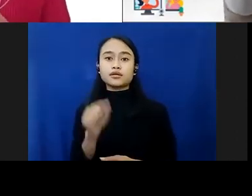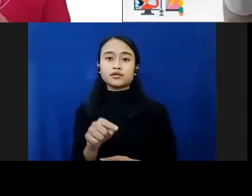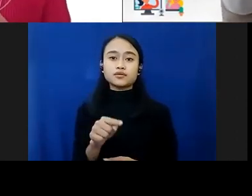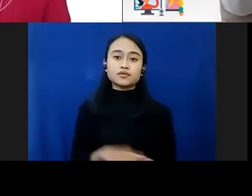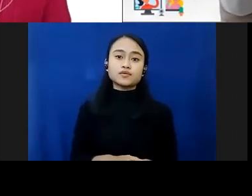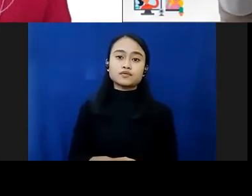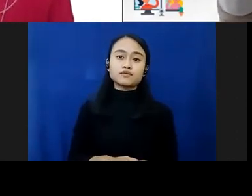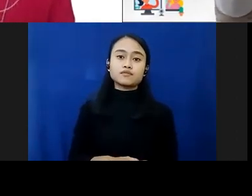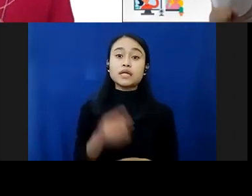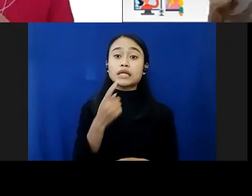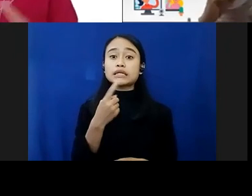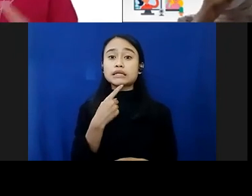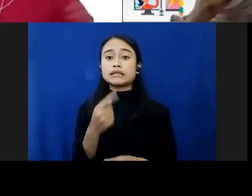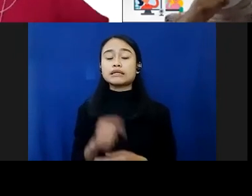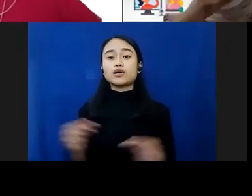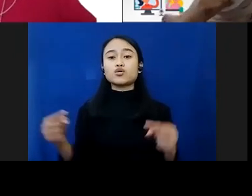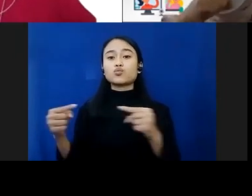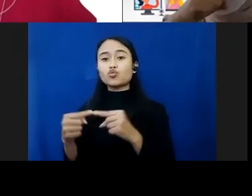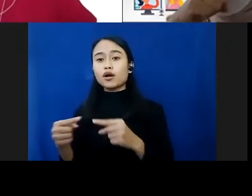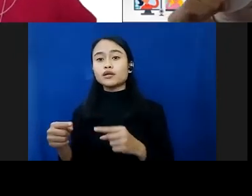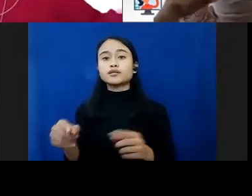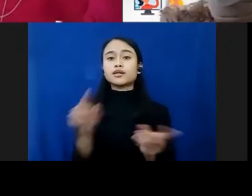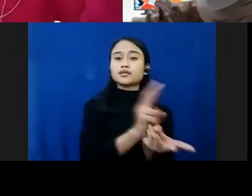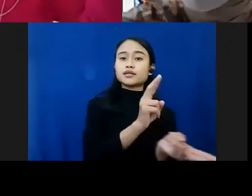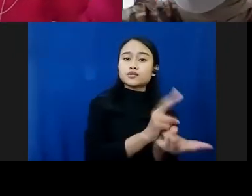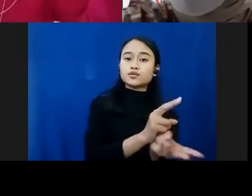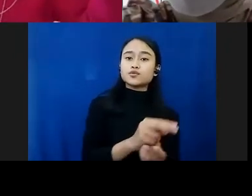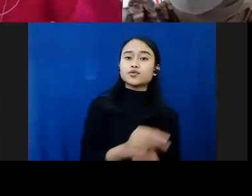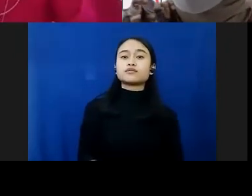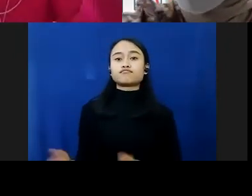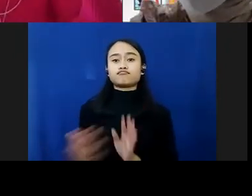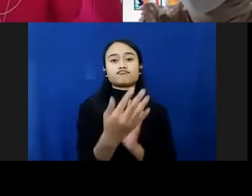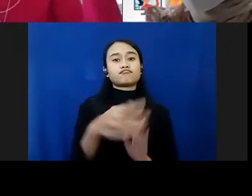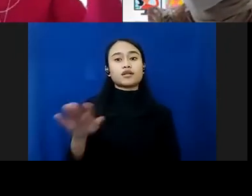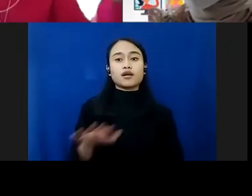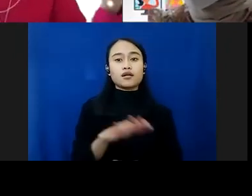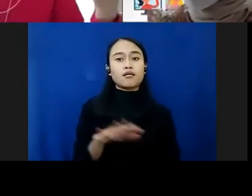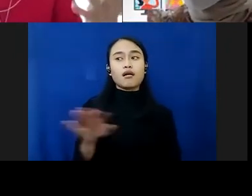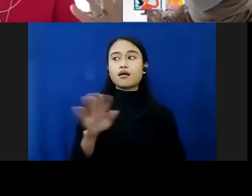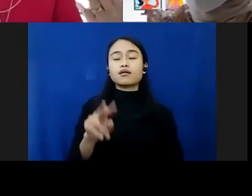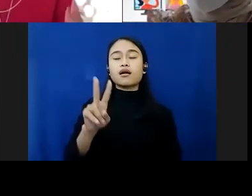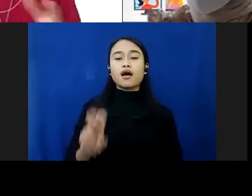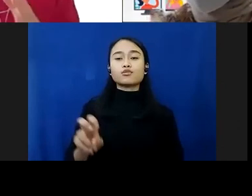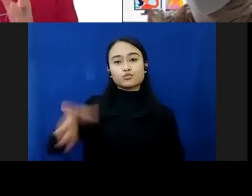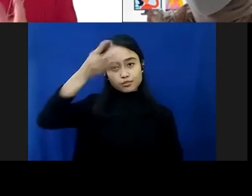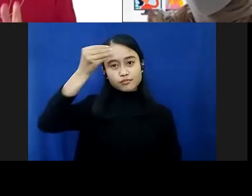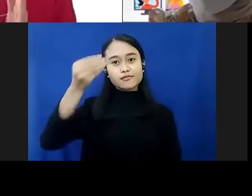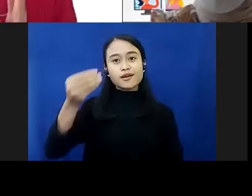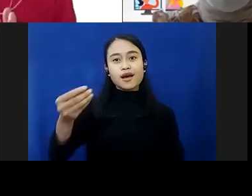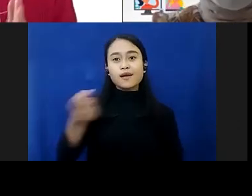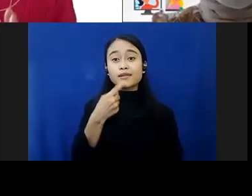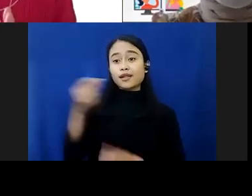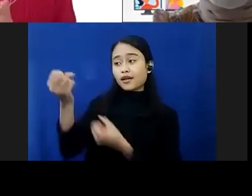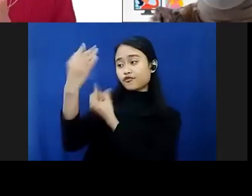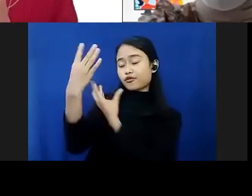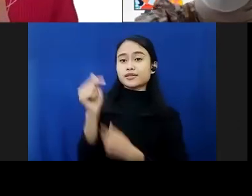sexual relations in front of children children don't know what to do with that information so healthy